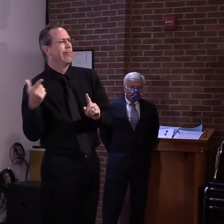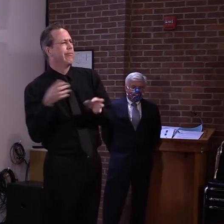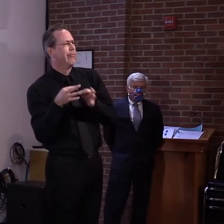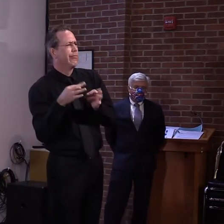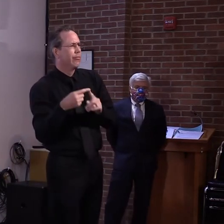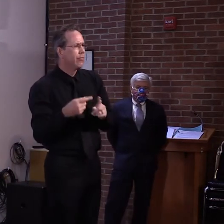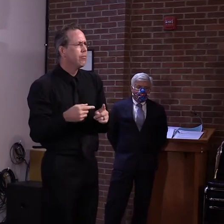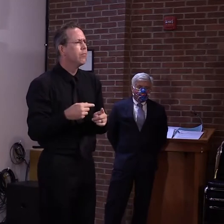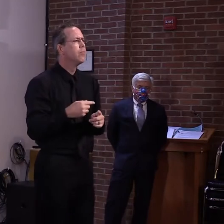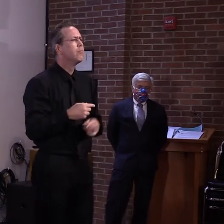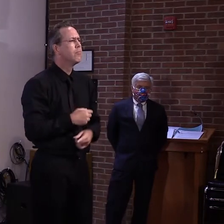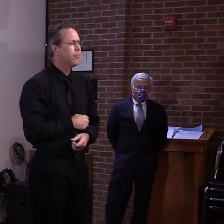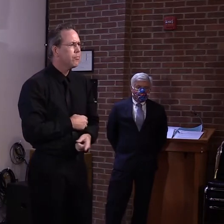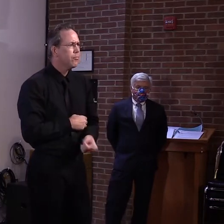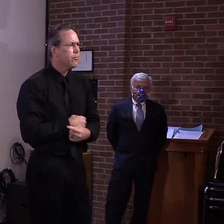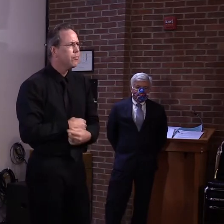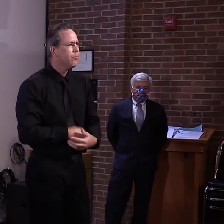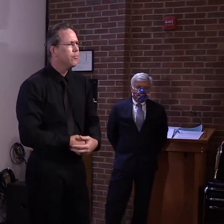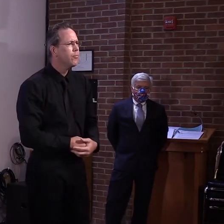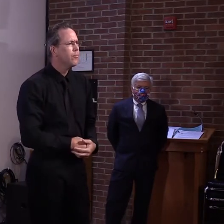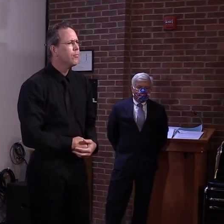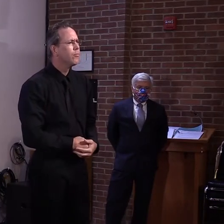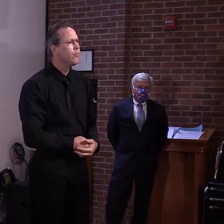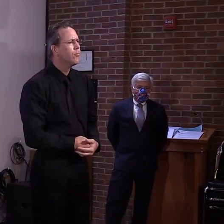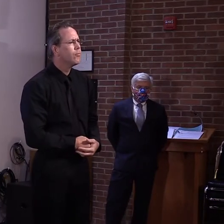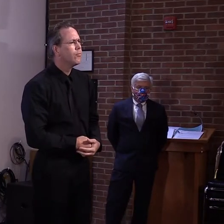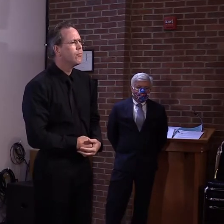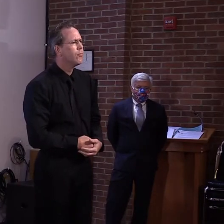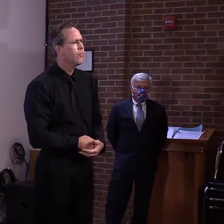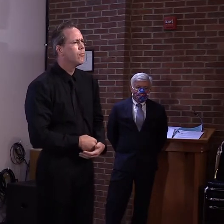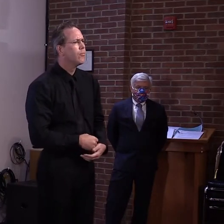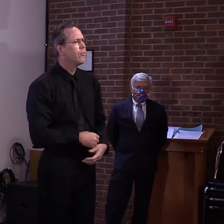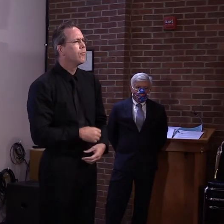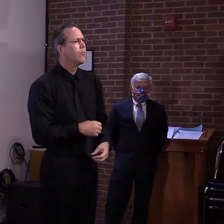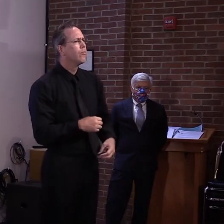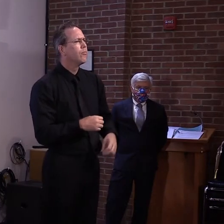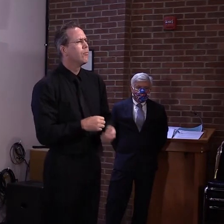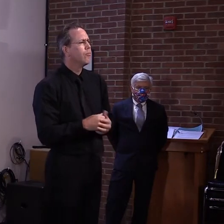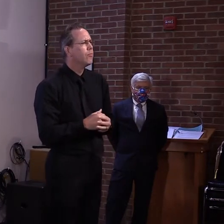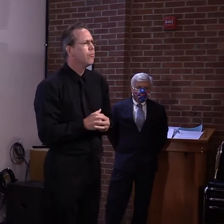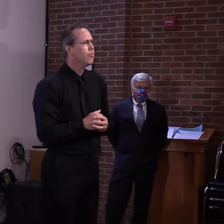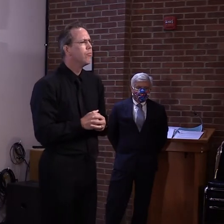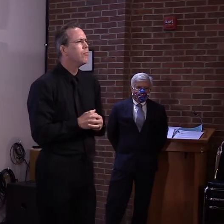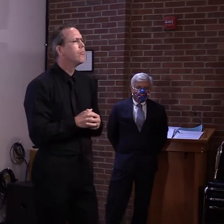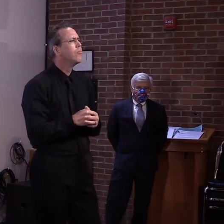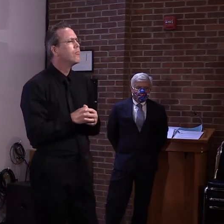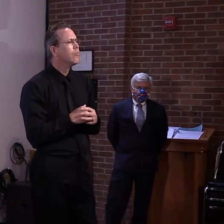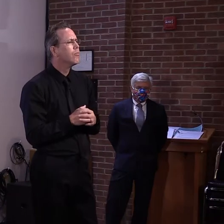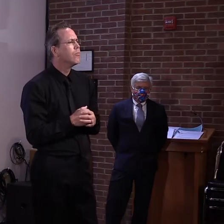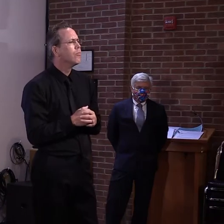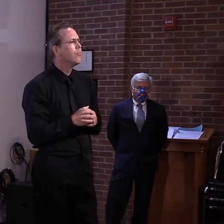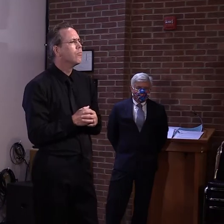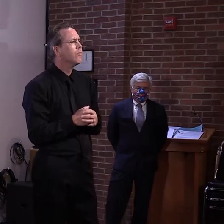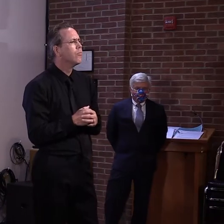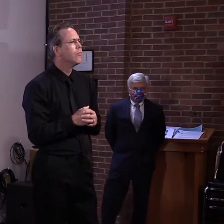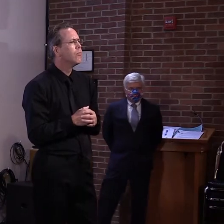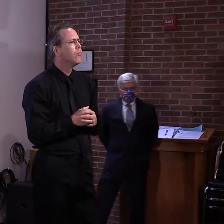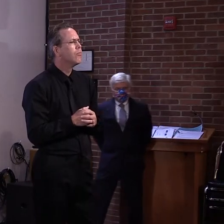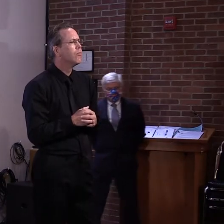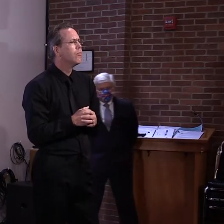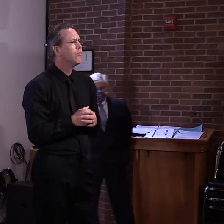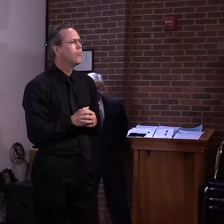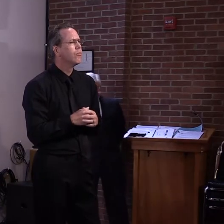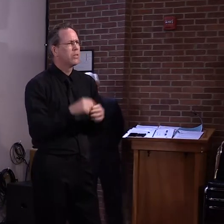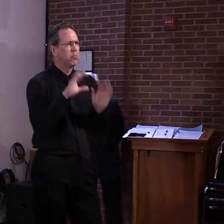cases without school opening and average daily cases with school opening. Under both of those scenarios, it looks like